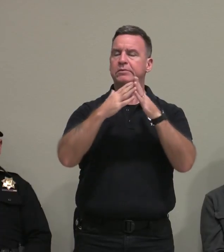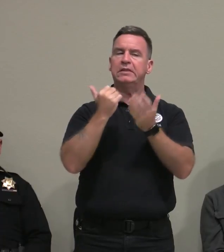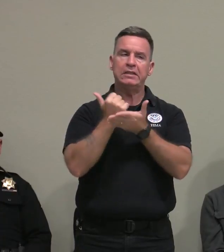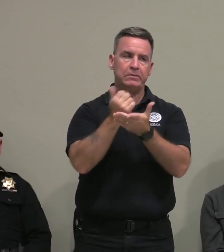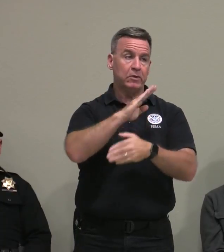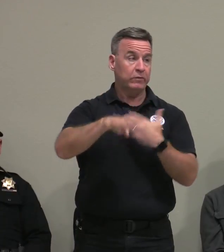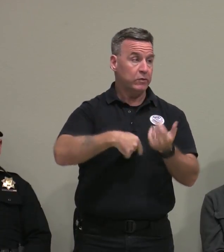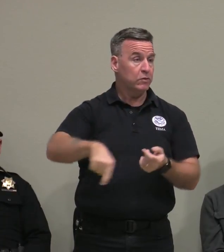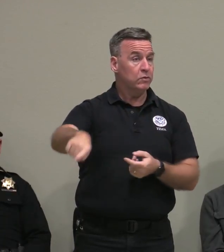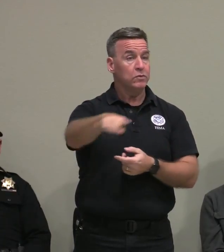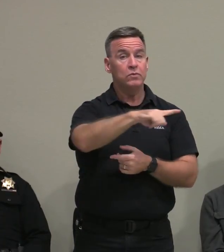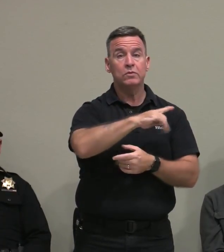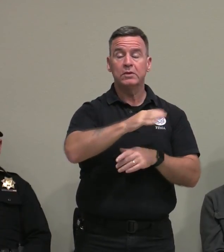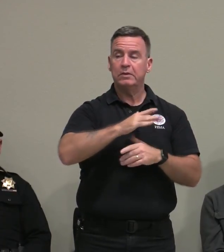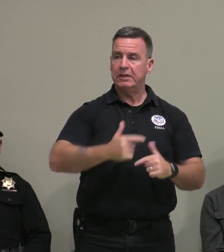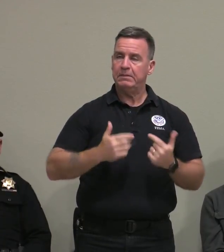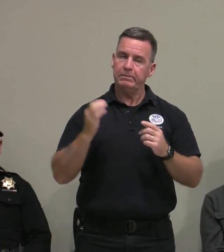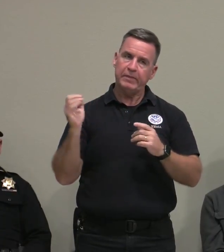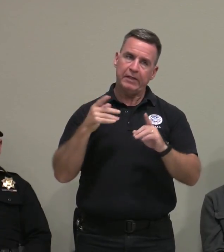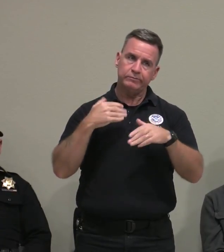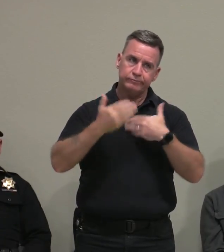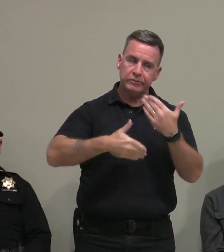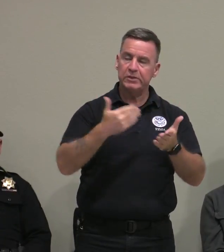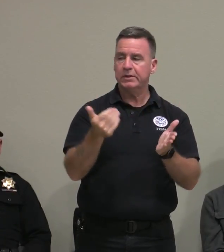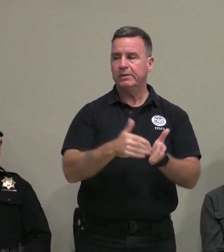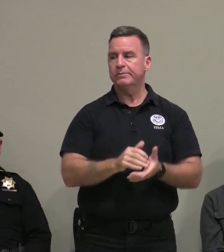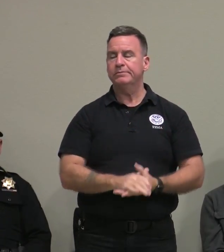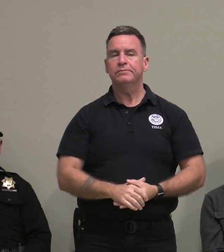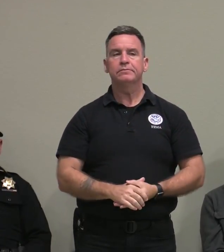helping all of you get your lives back going again.